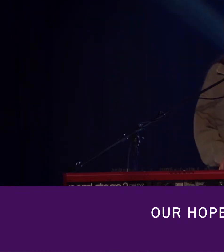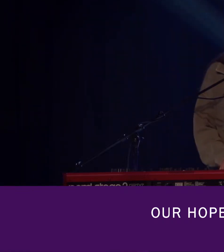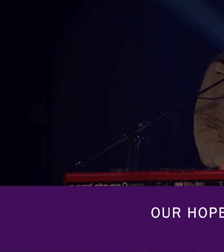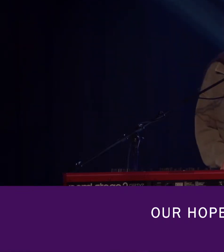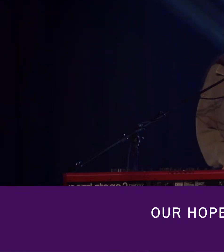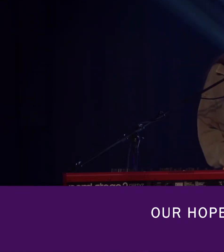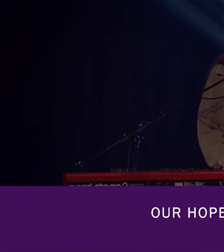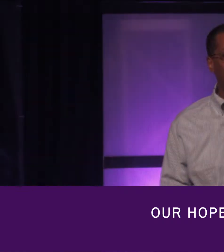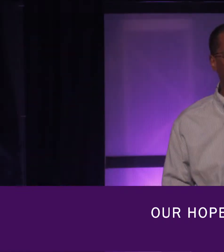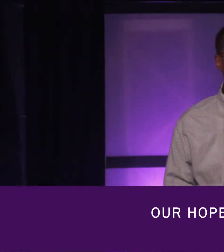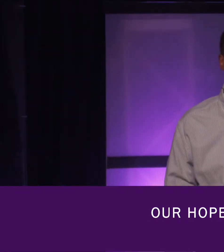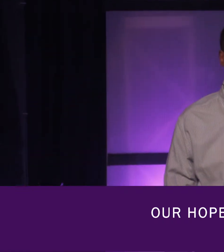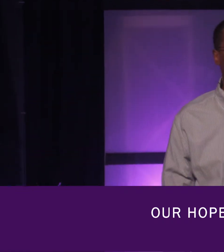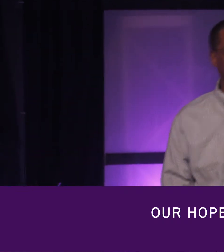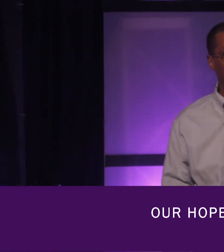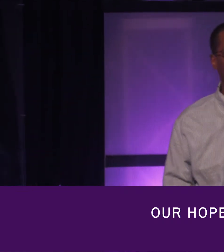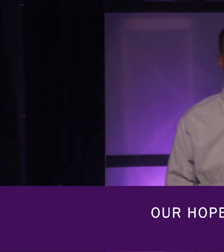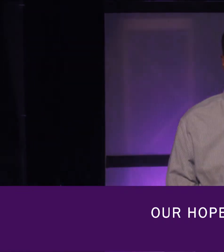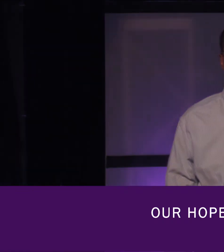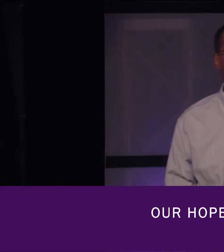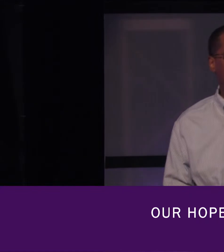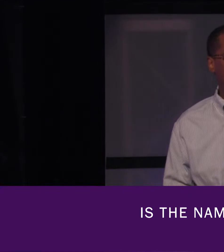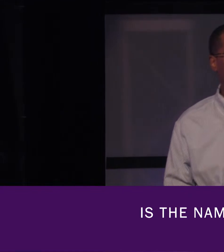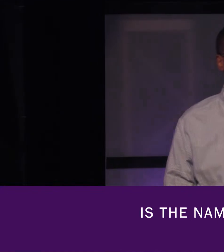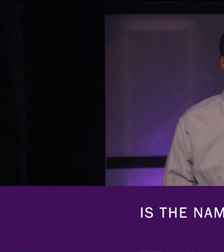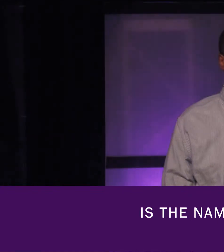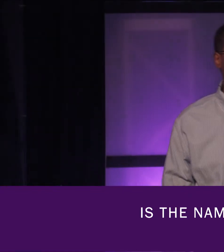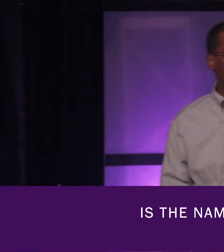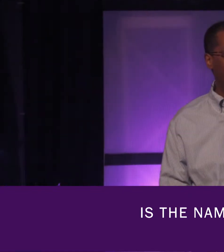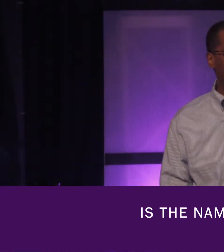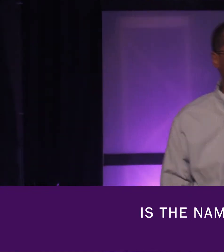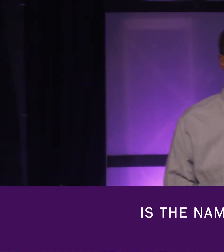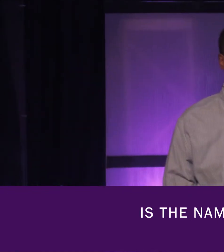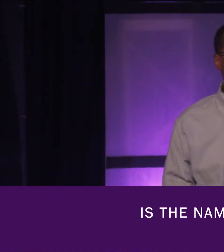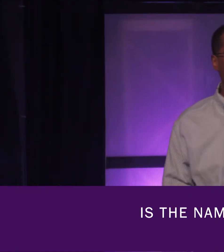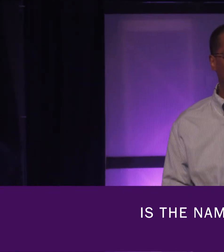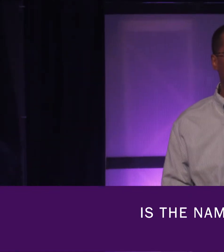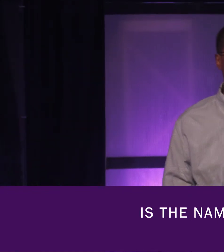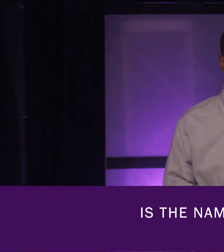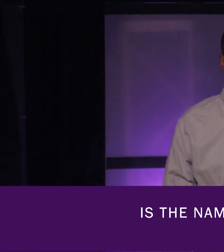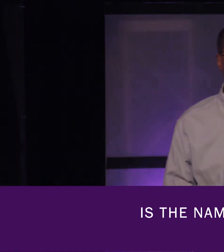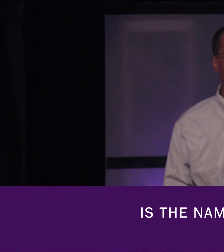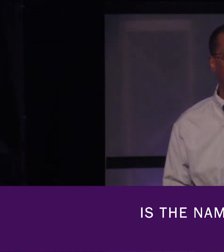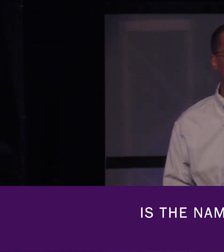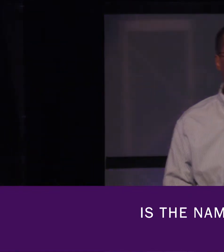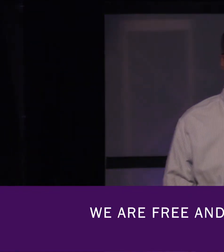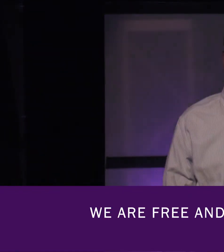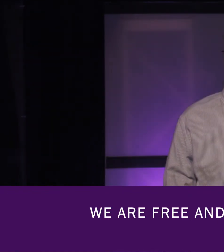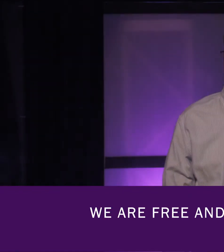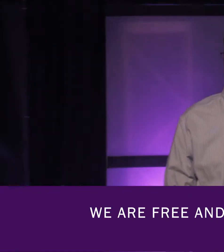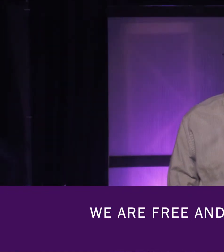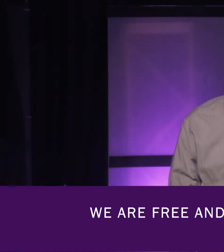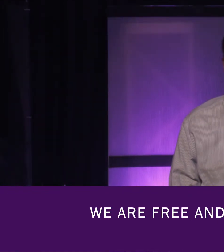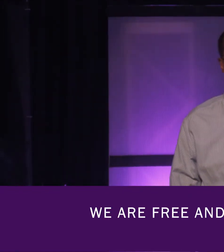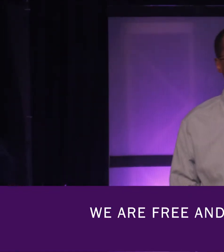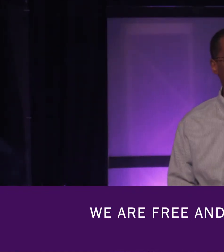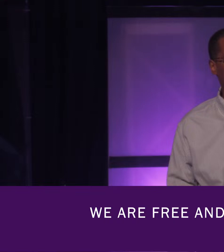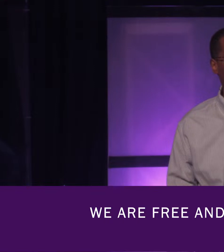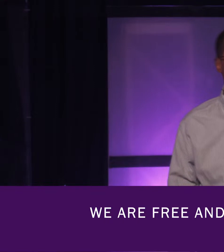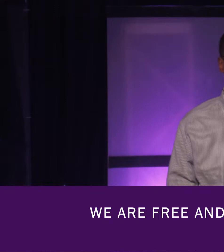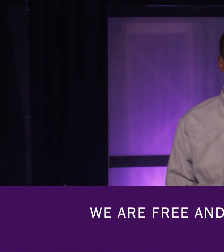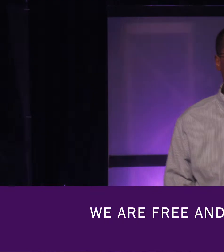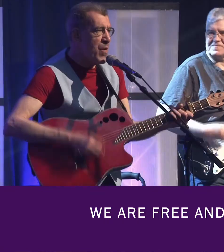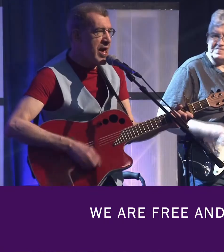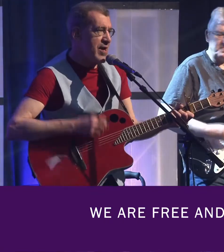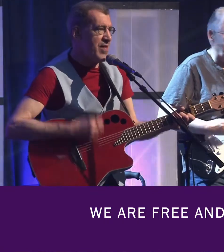Our hope forever is the name of Jesus. We are